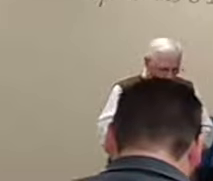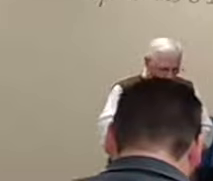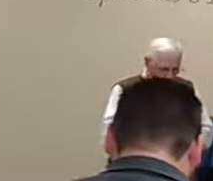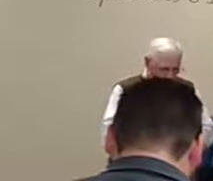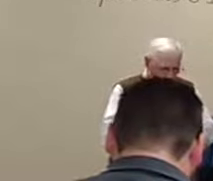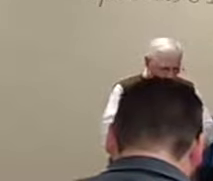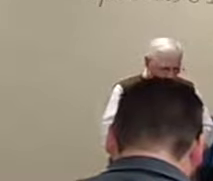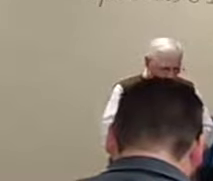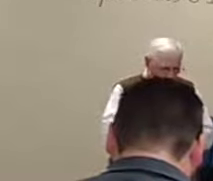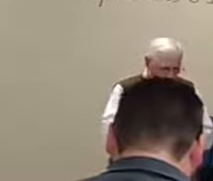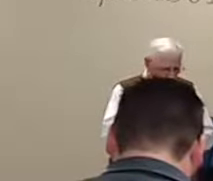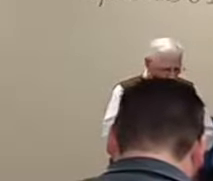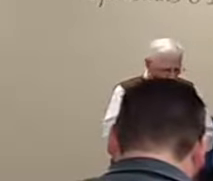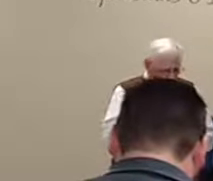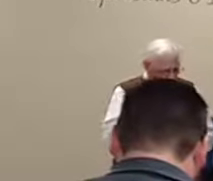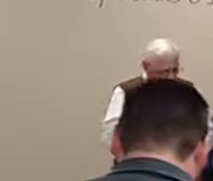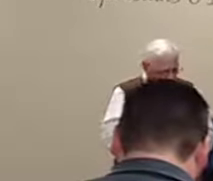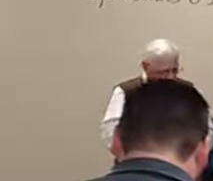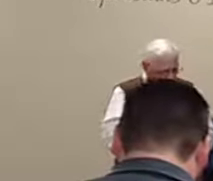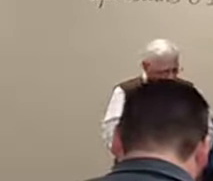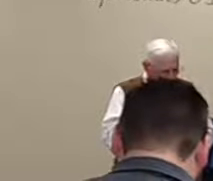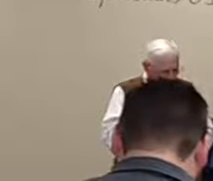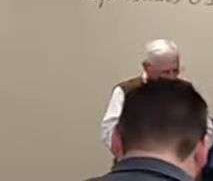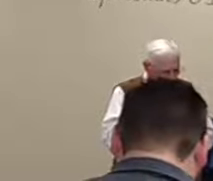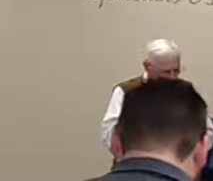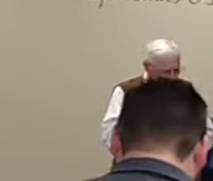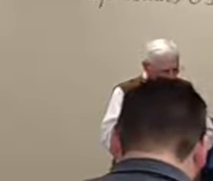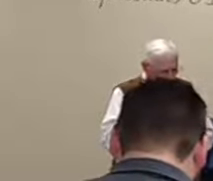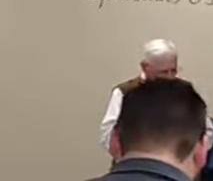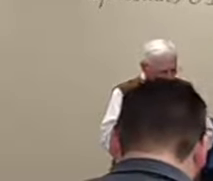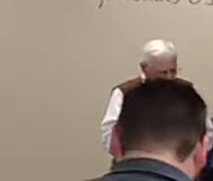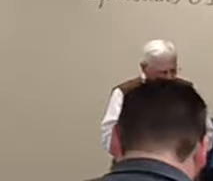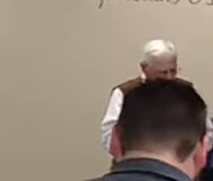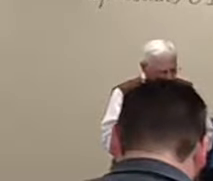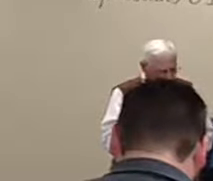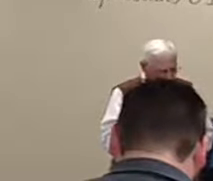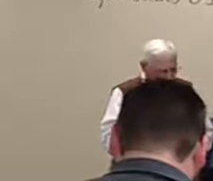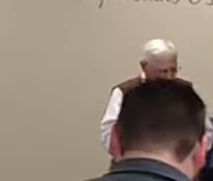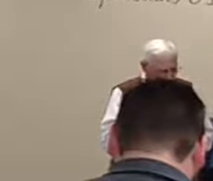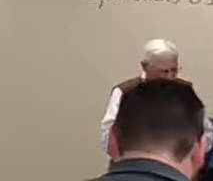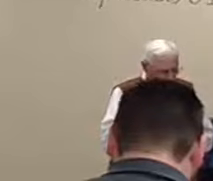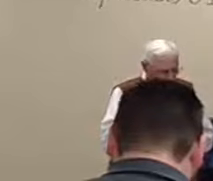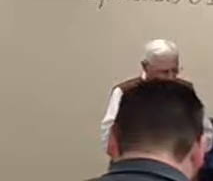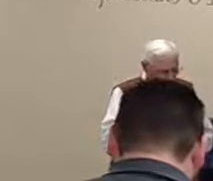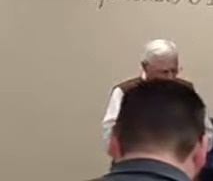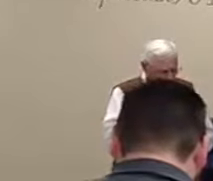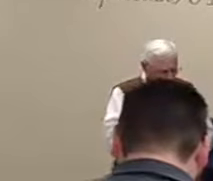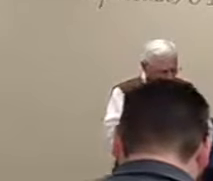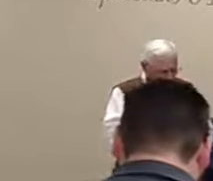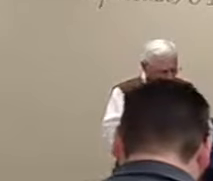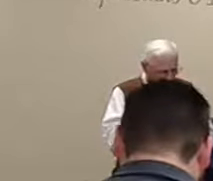today. Lord, we pray for your protection and blessings day by day as we labor in the light of the